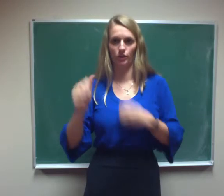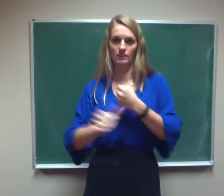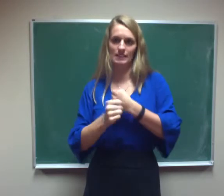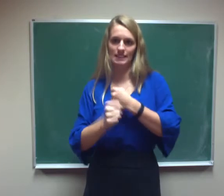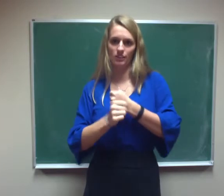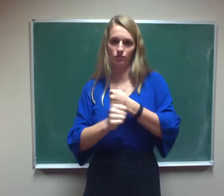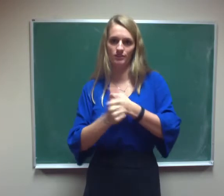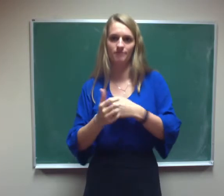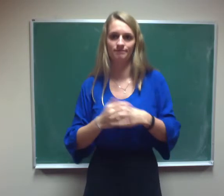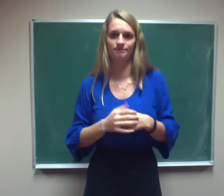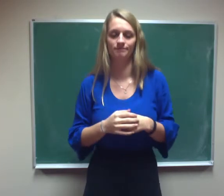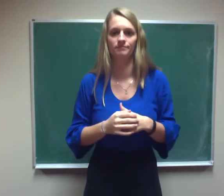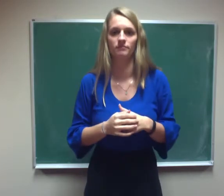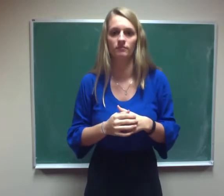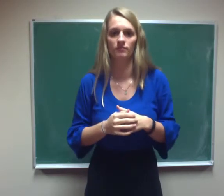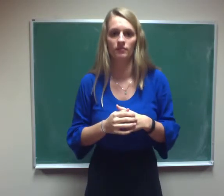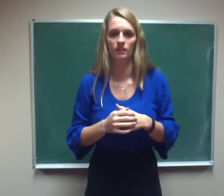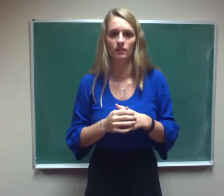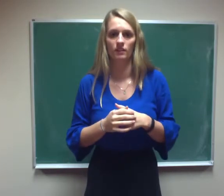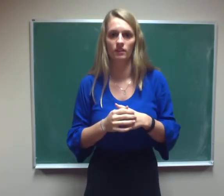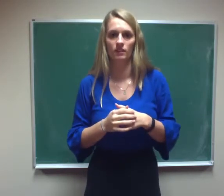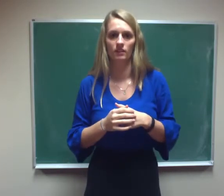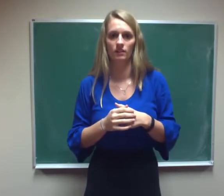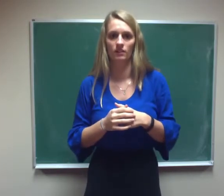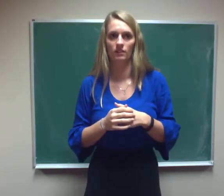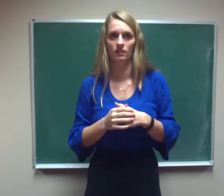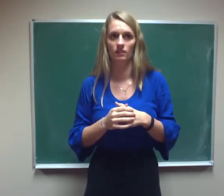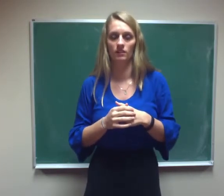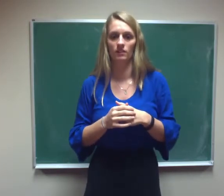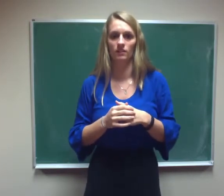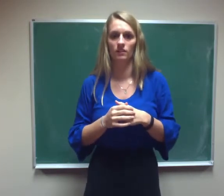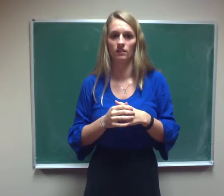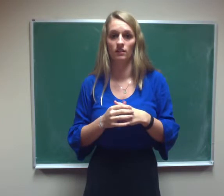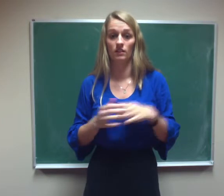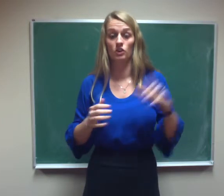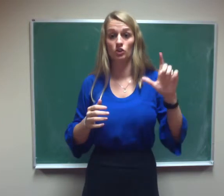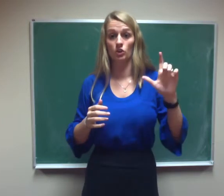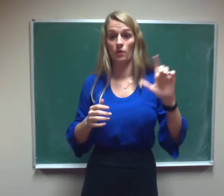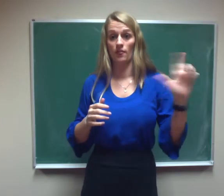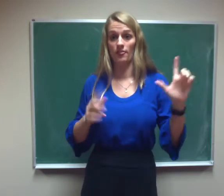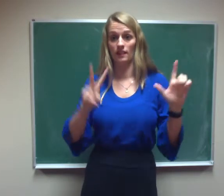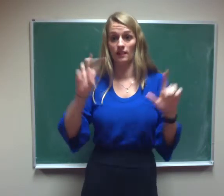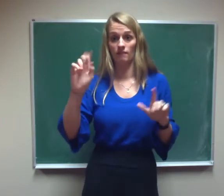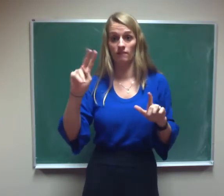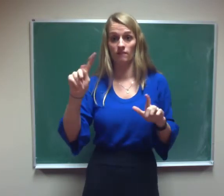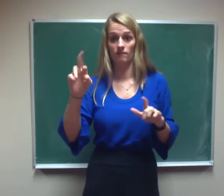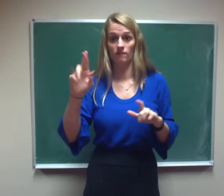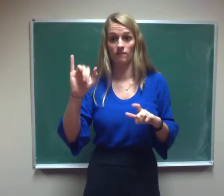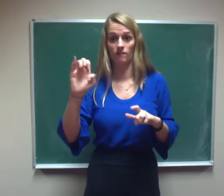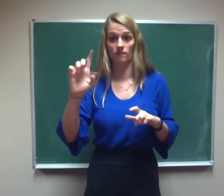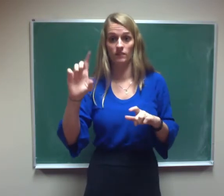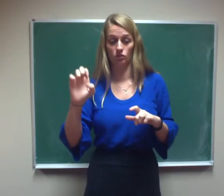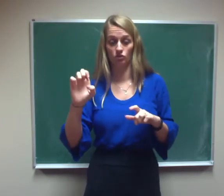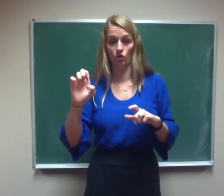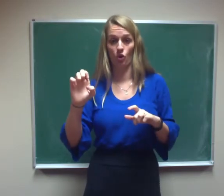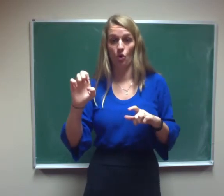down, once again, through the bicuspid valve into the left ventricle. The left ventricle has the most muscle of any of the chambers.